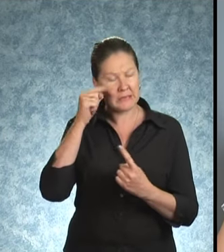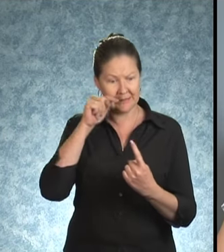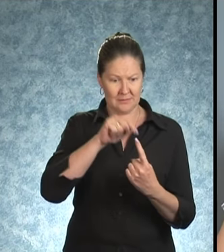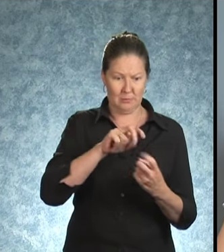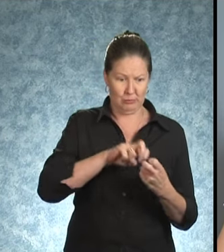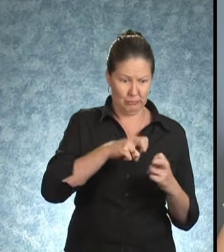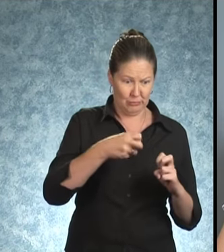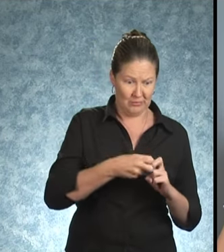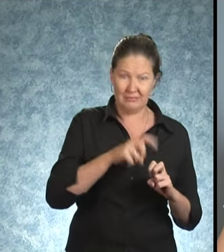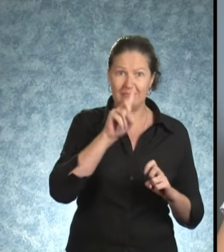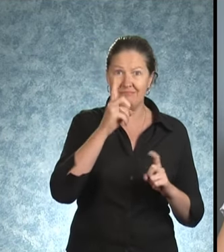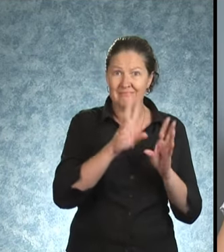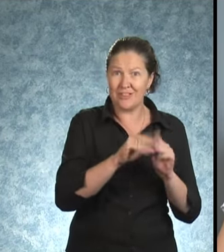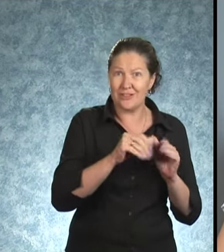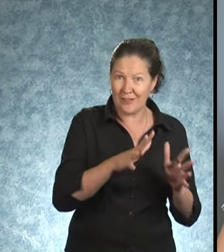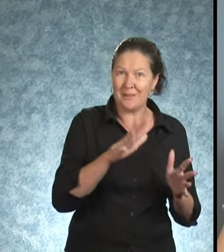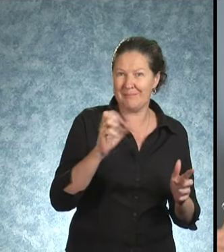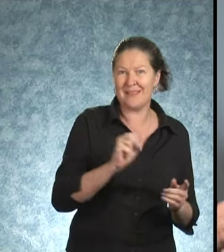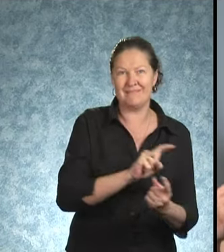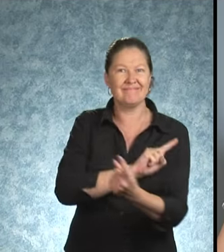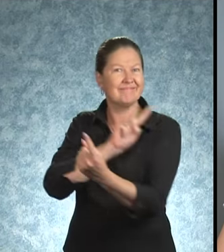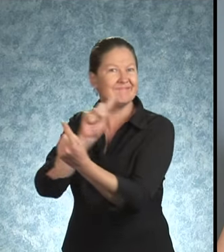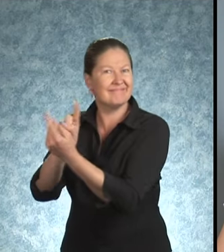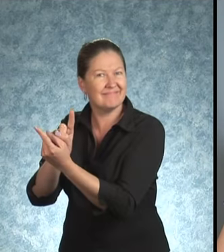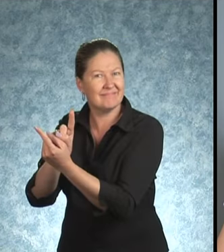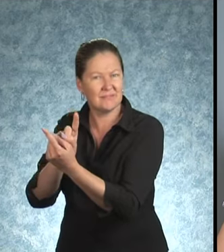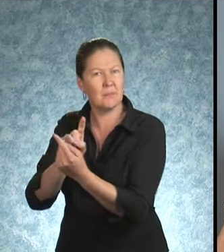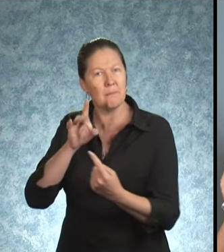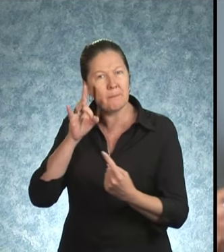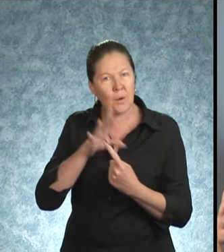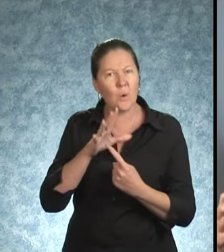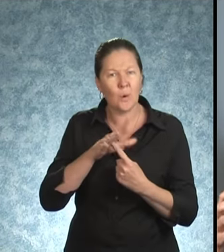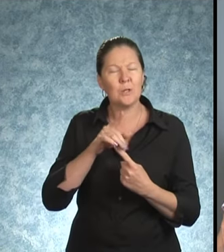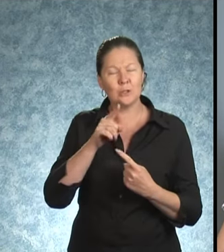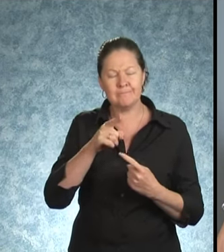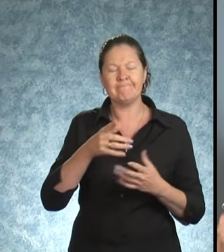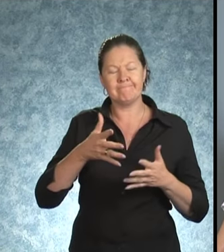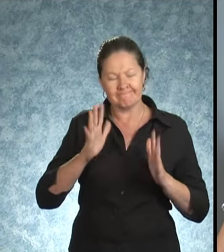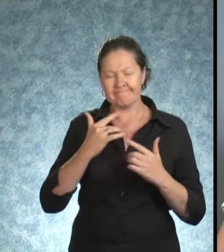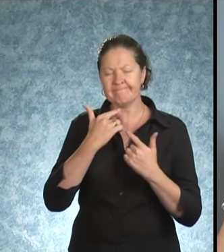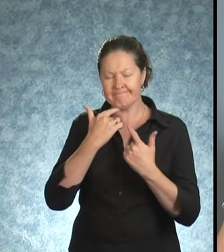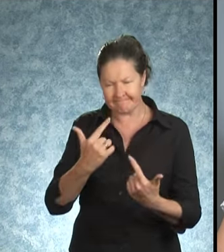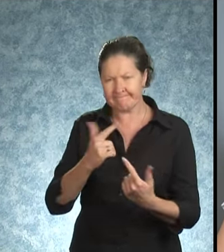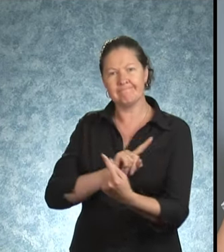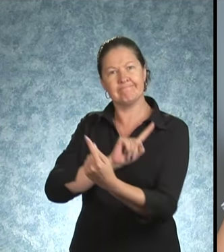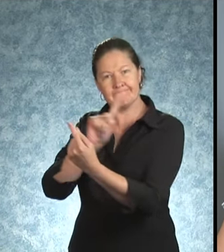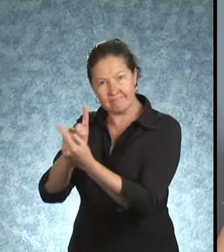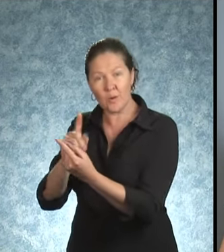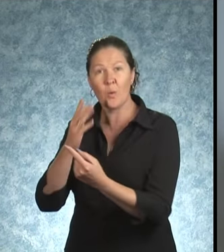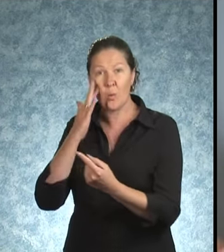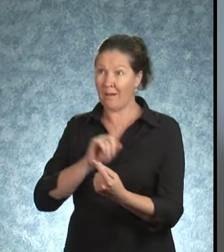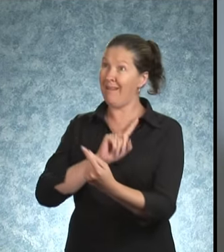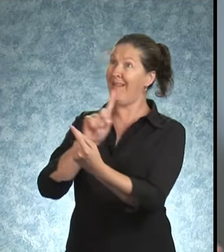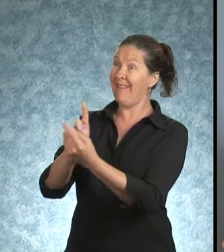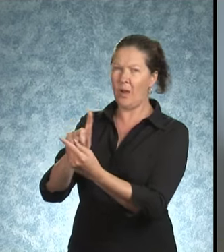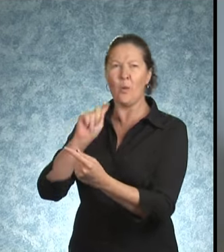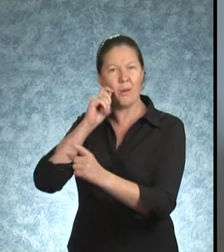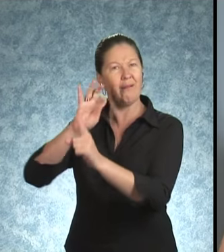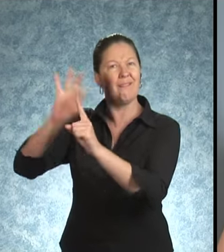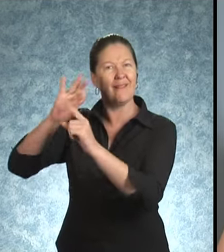going to be able to solve it until you do. So it's very important to actually make that initial step, and you have to realise that once you do, things will get